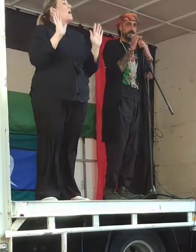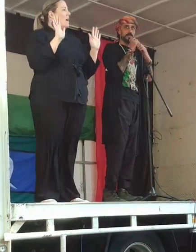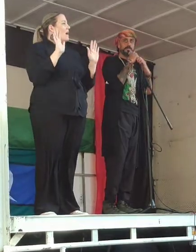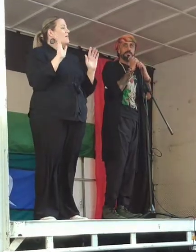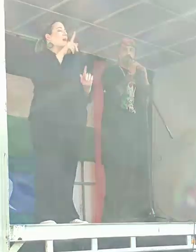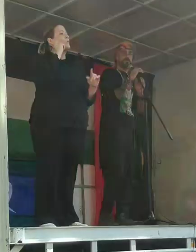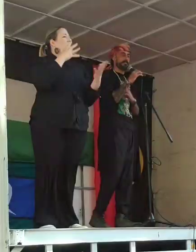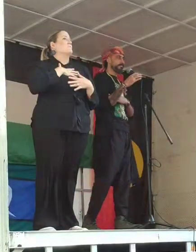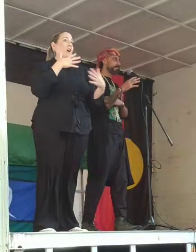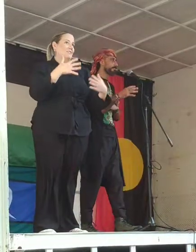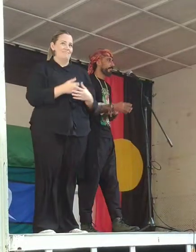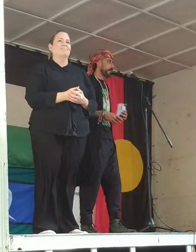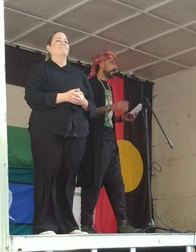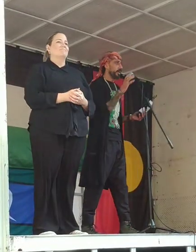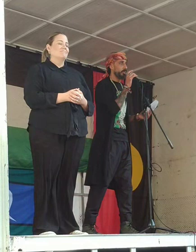to be surprise, surprise.